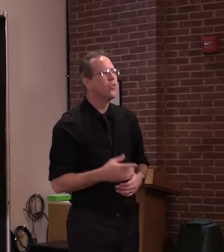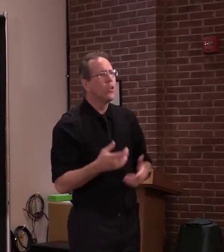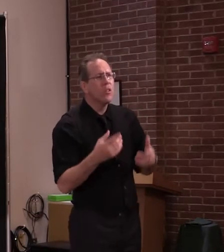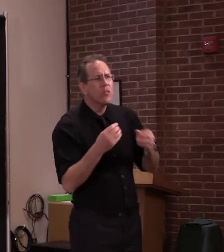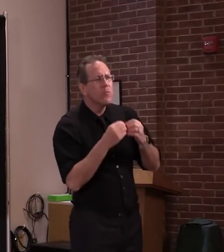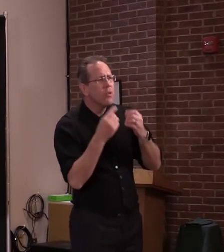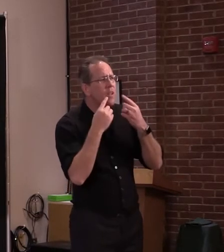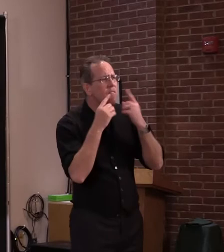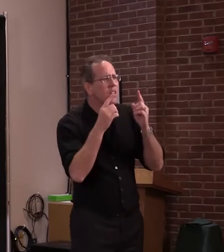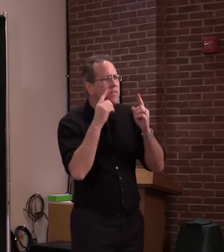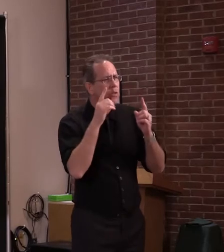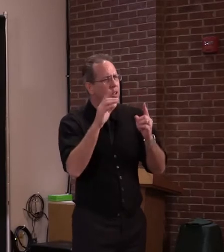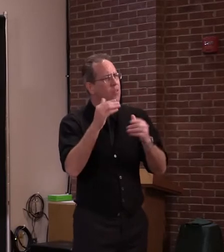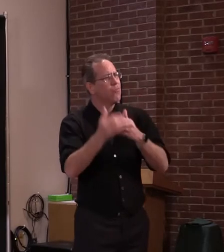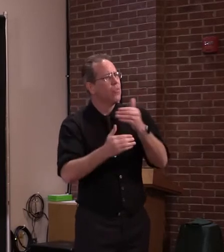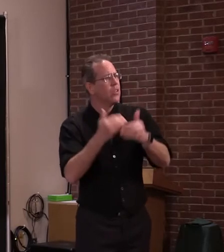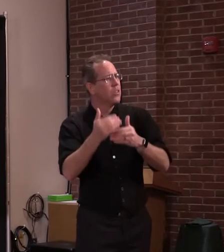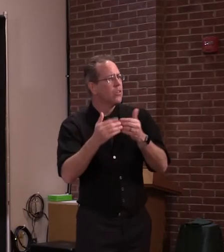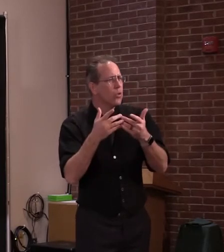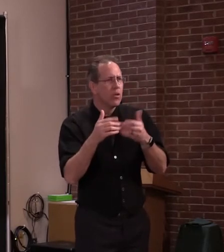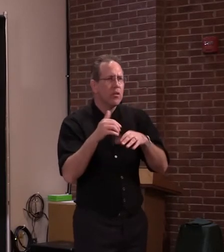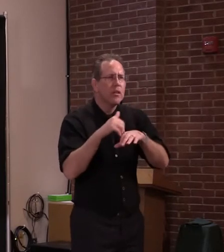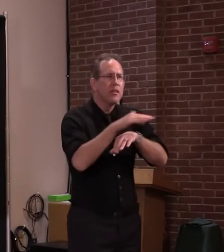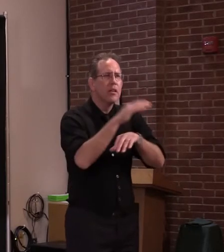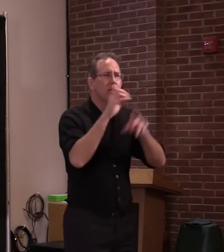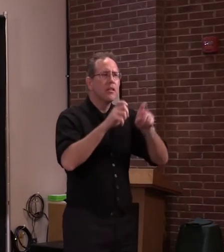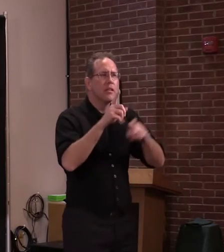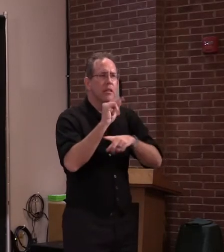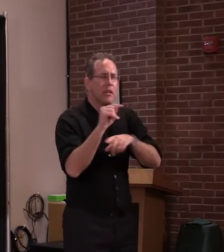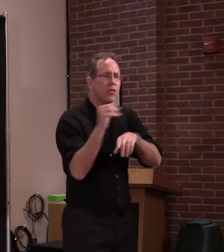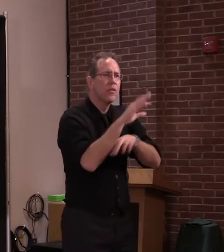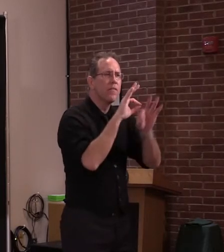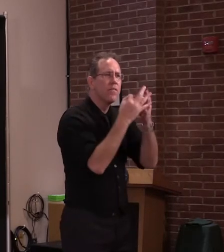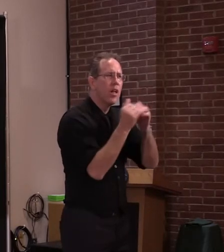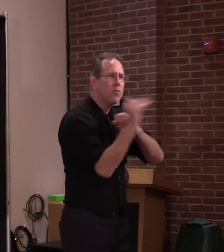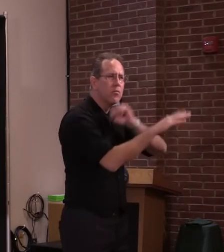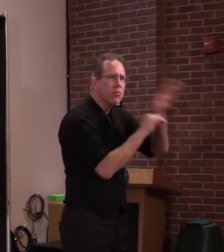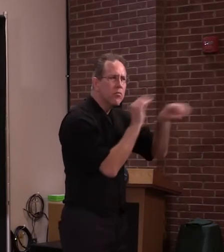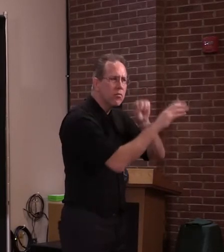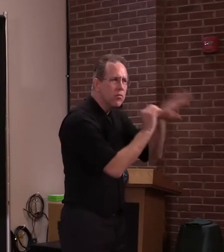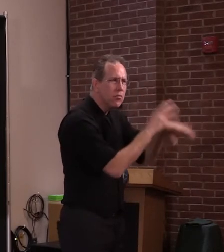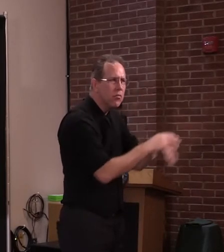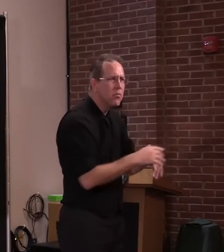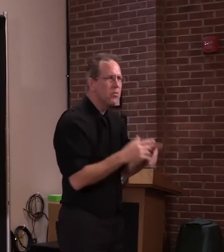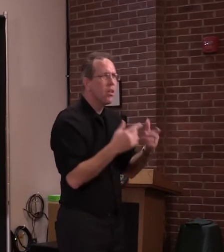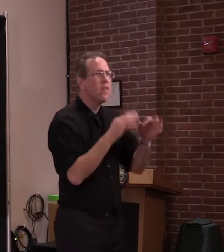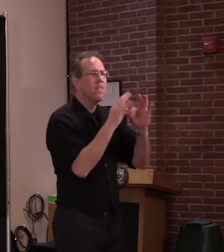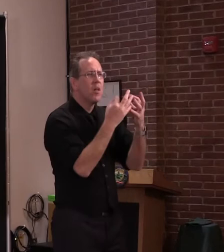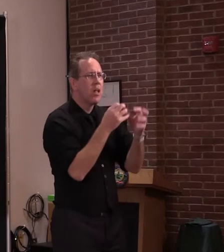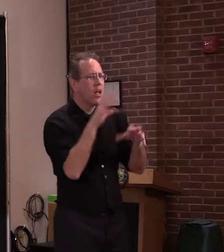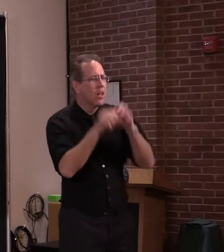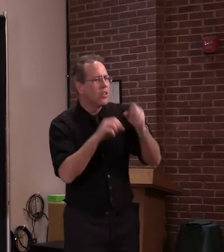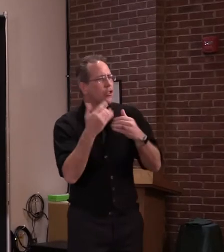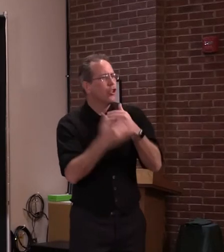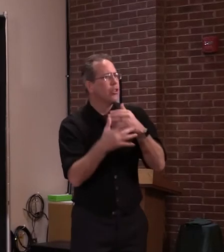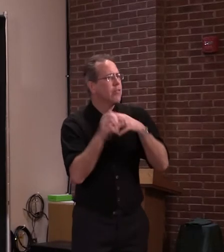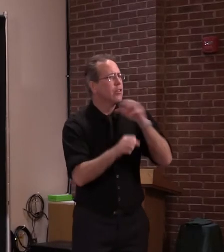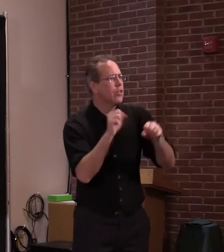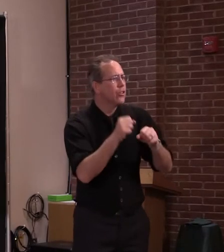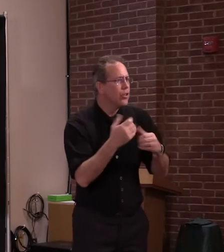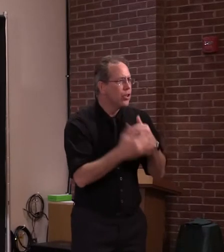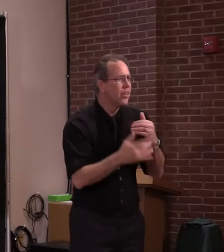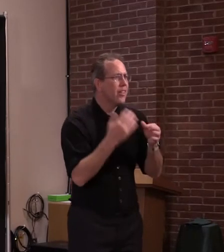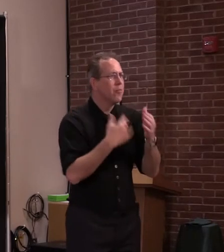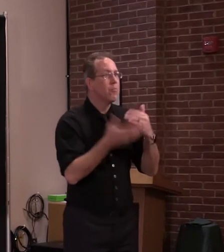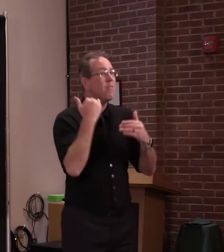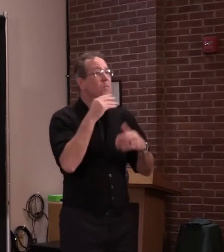that we put more tests out, and we get it contained better in a faster way. What we were doing before just